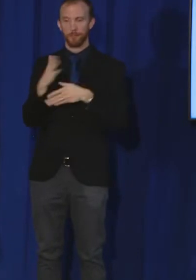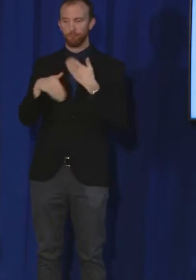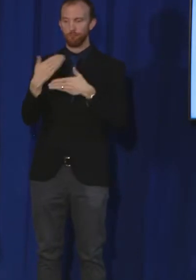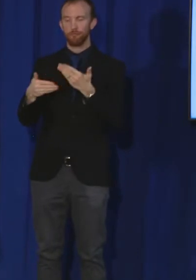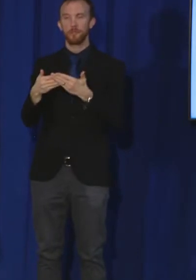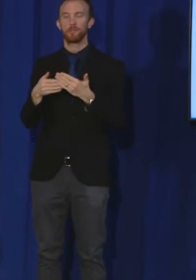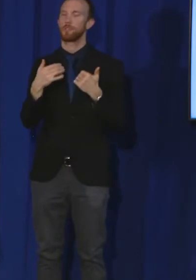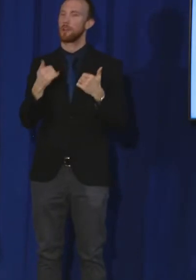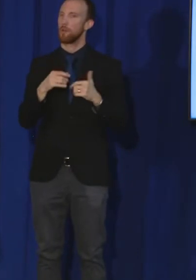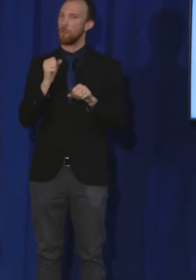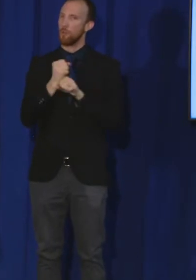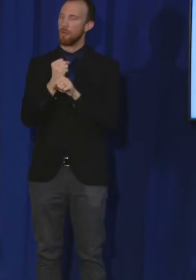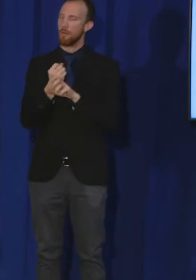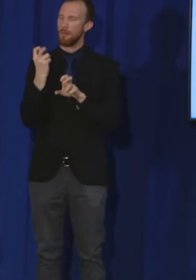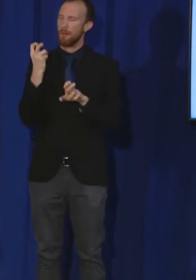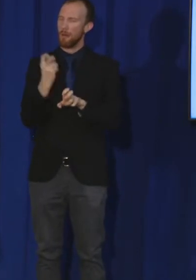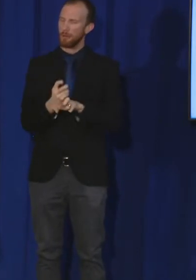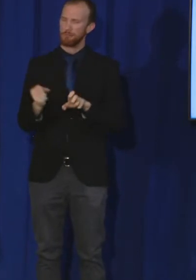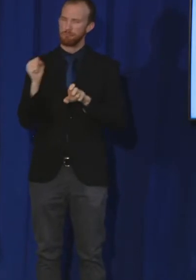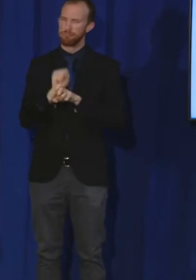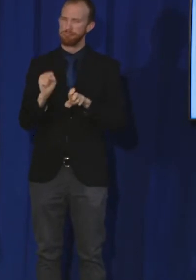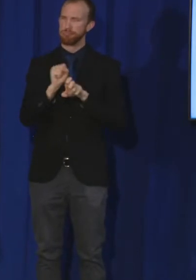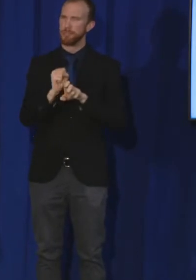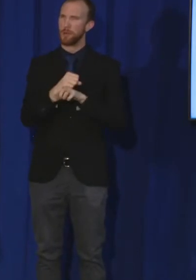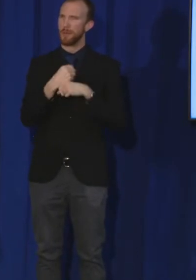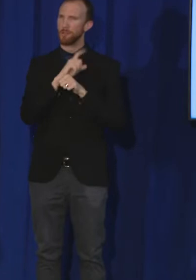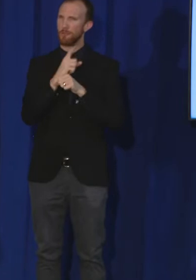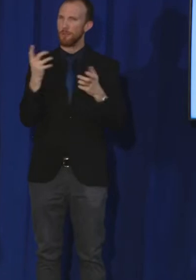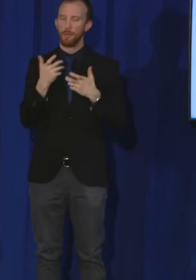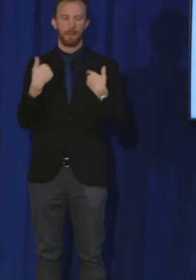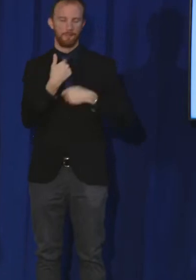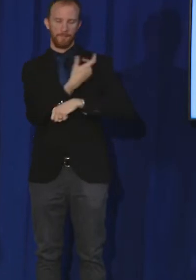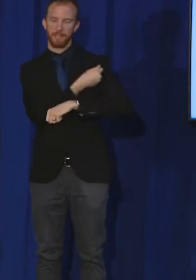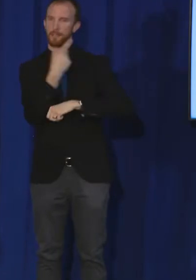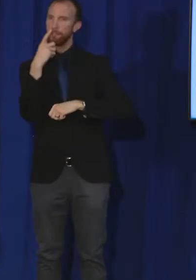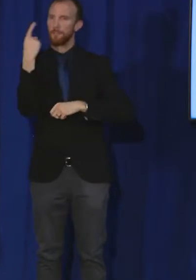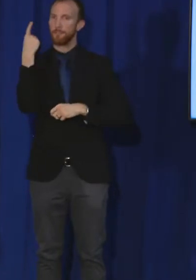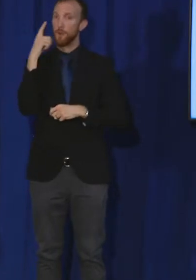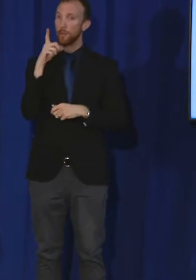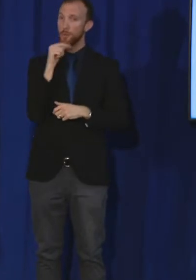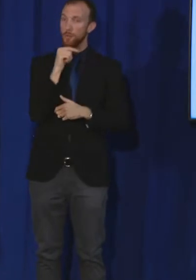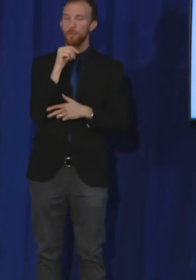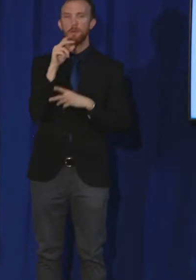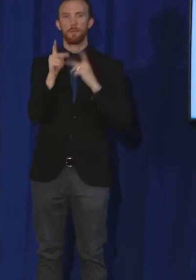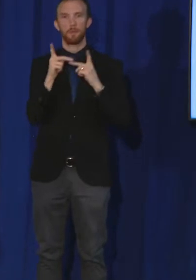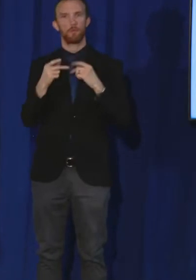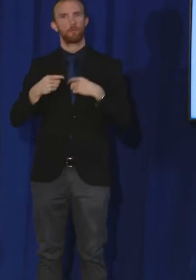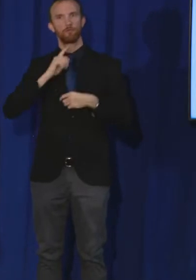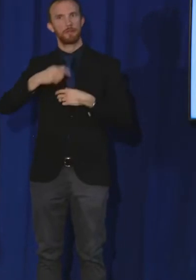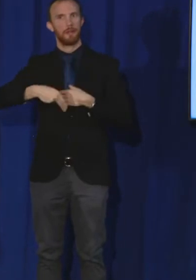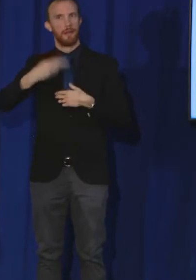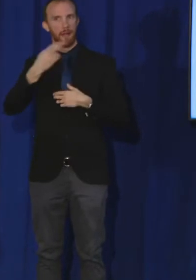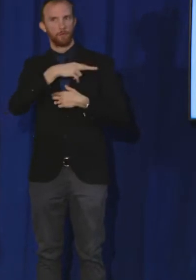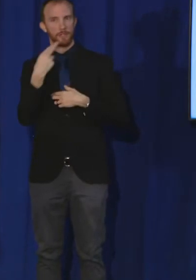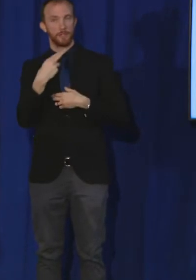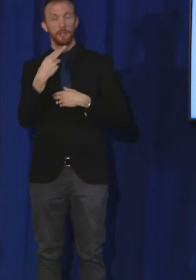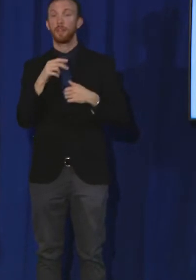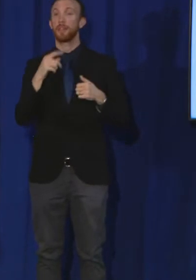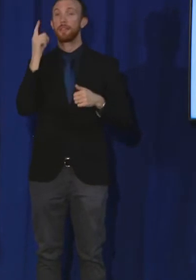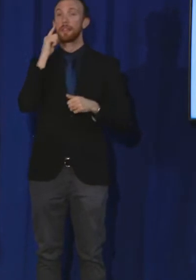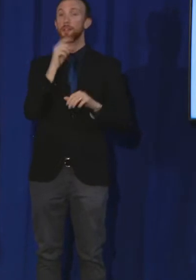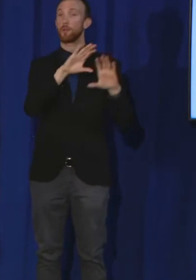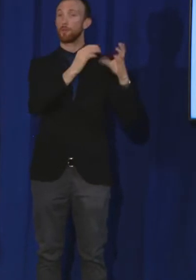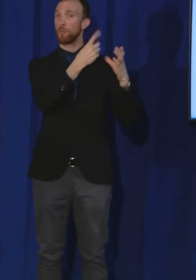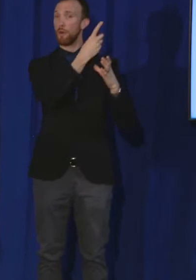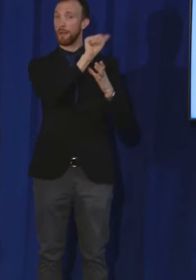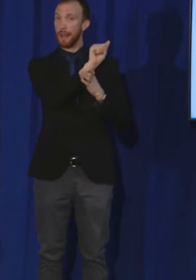being prioritized for those at highest risk. And so even if you think about 1A, we started with our skilled nursing facilities where